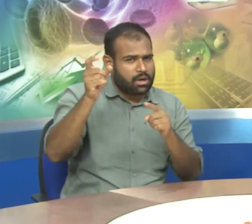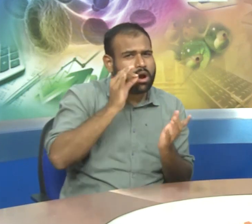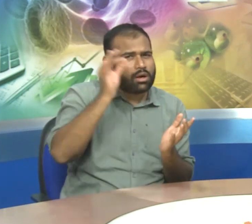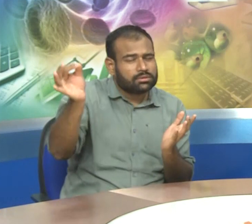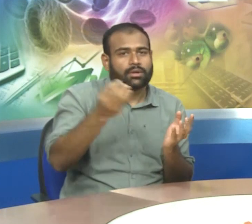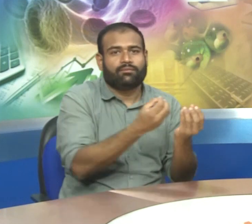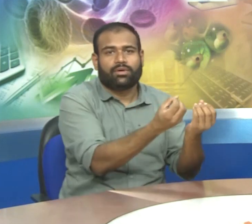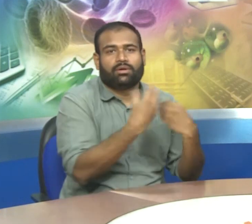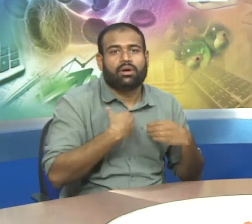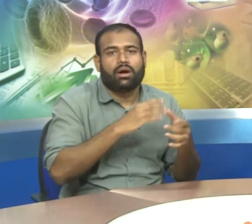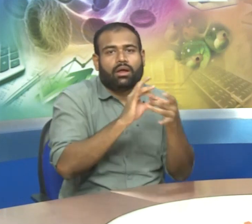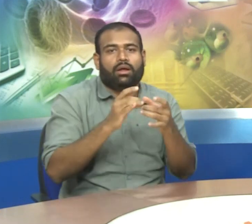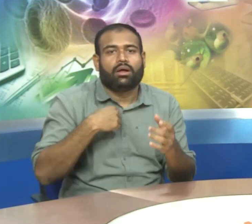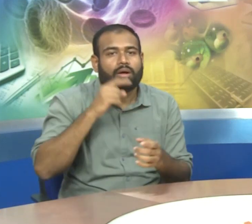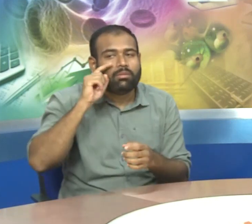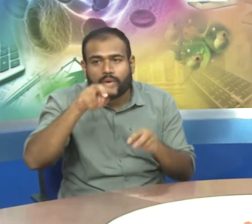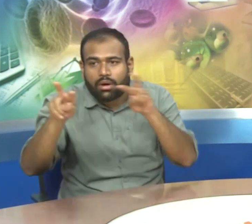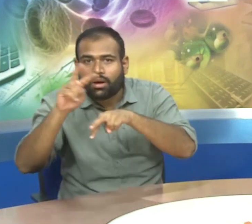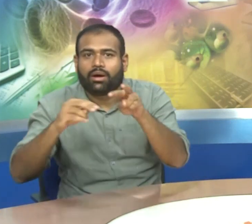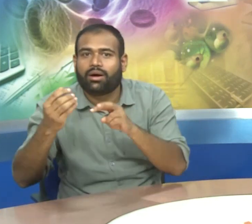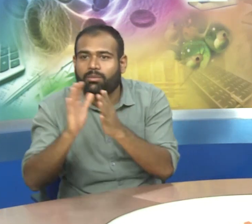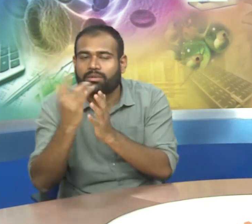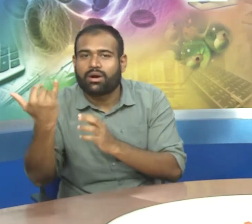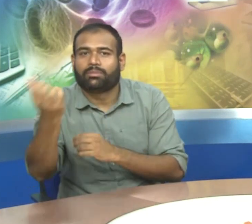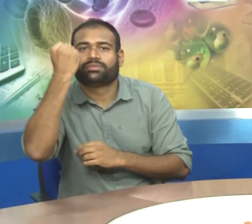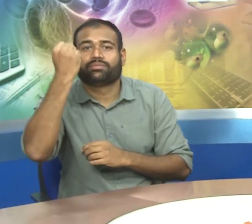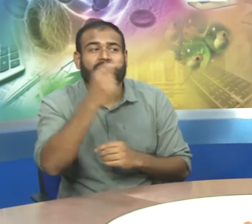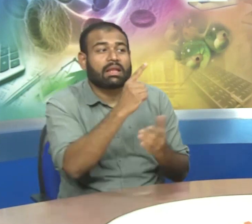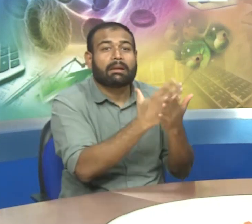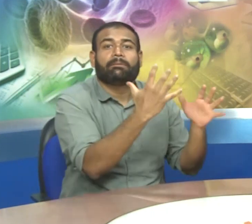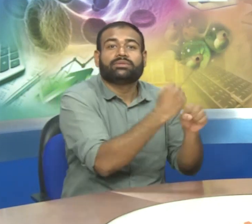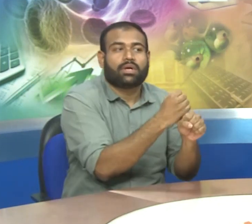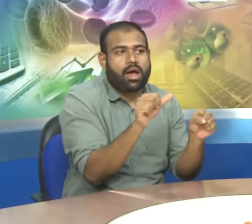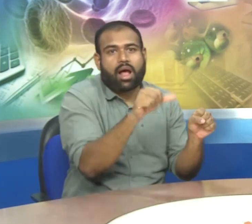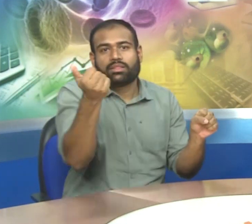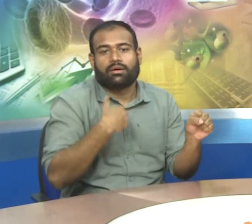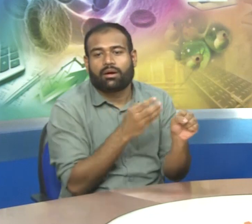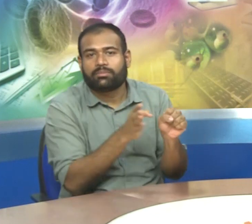Then users are referred to the sources where the required information is available.